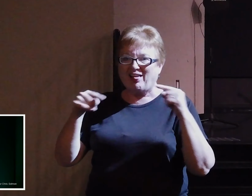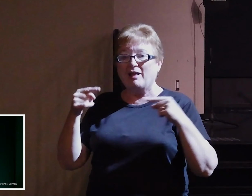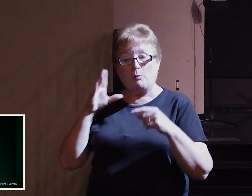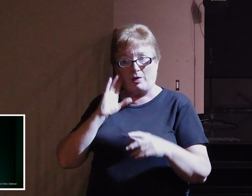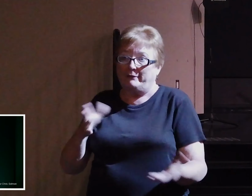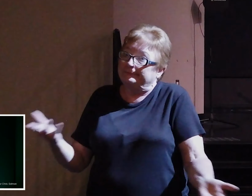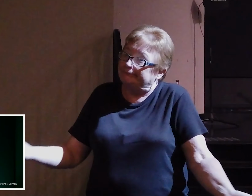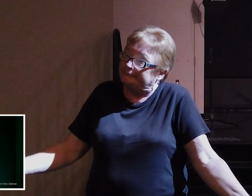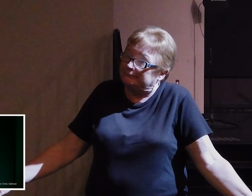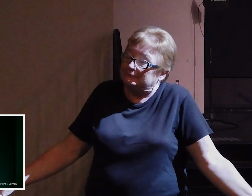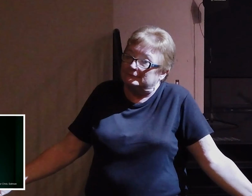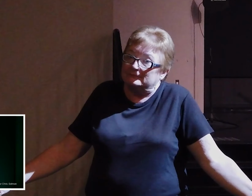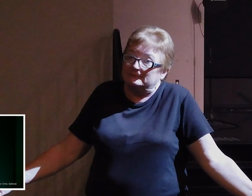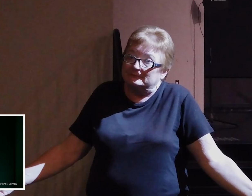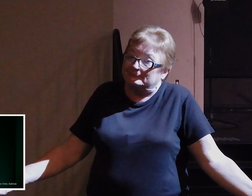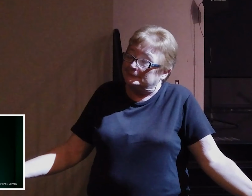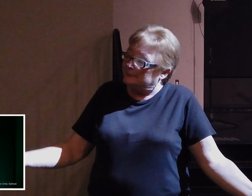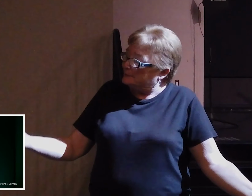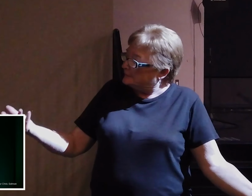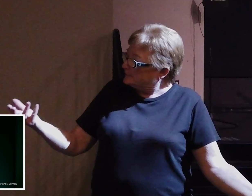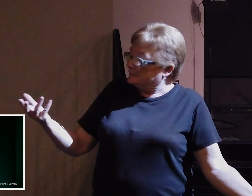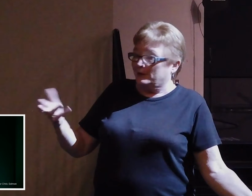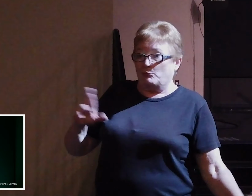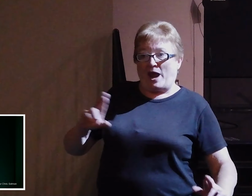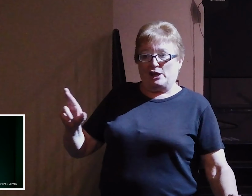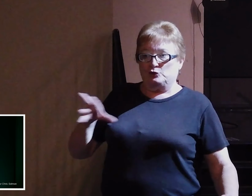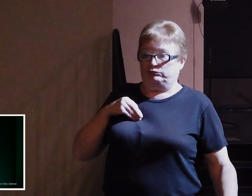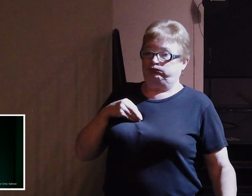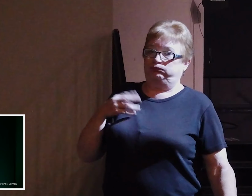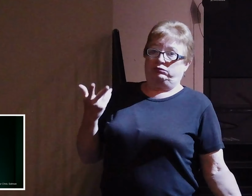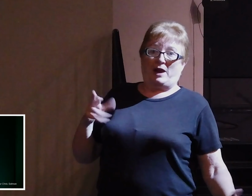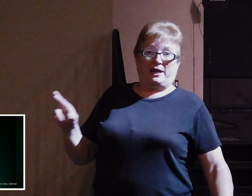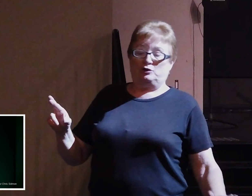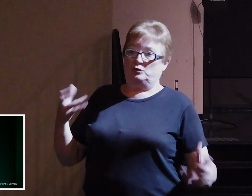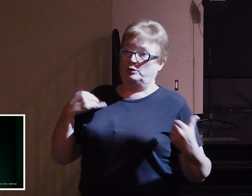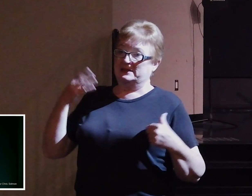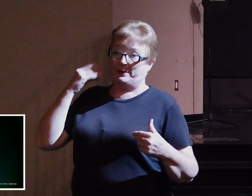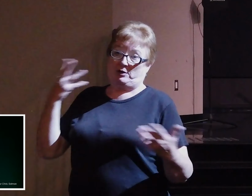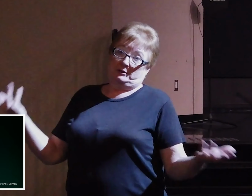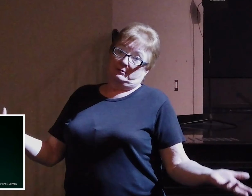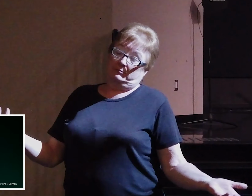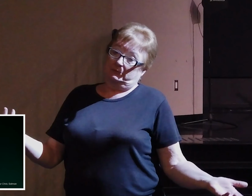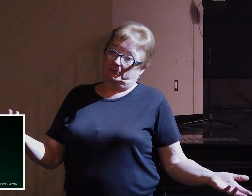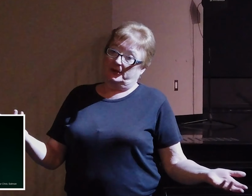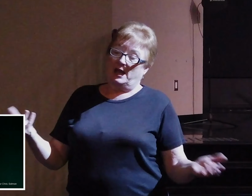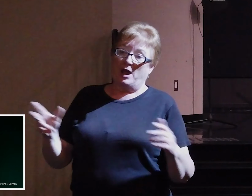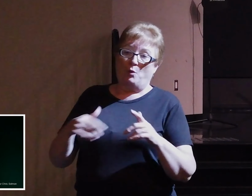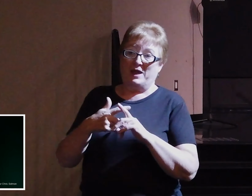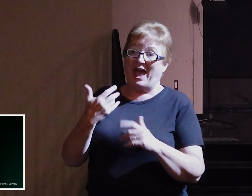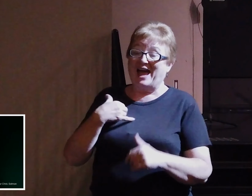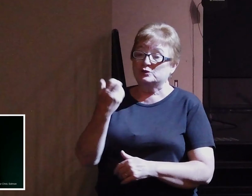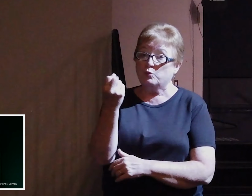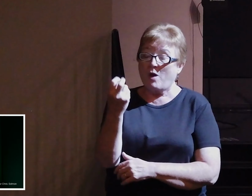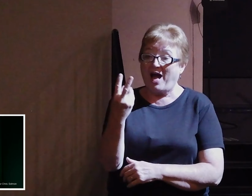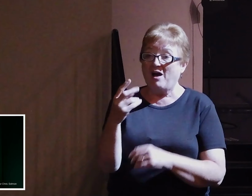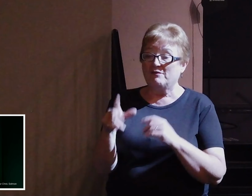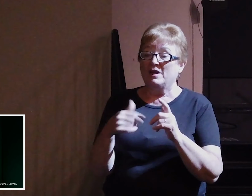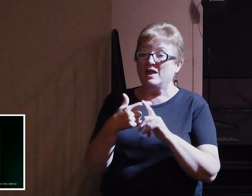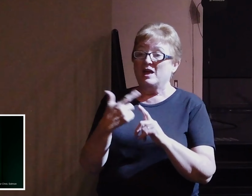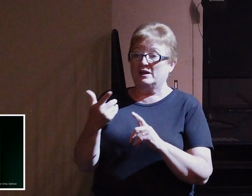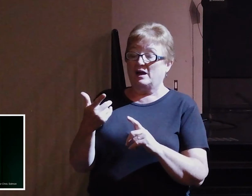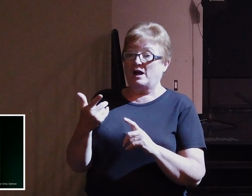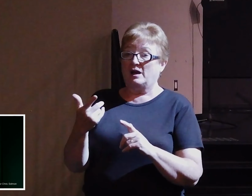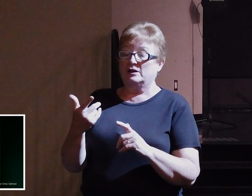12 disciples. We have 10 of the 12 disciples, church history records, that they were martyred for their